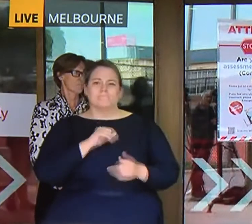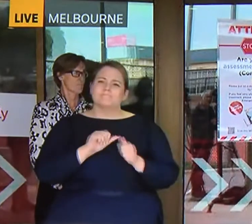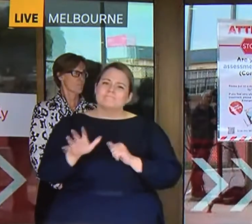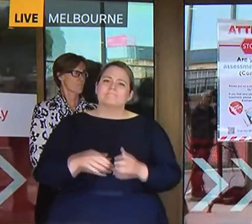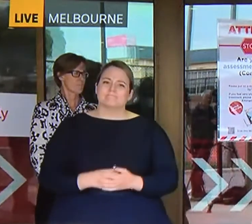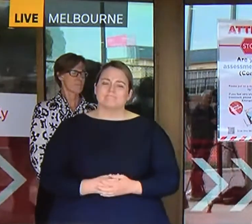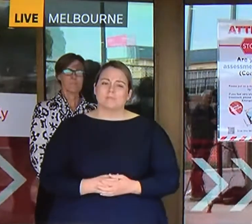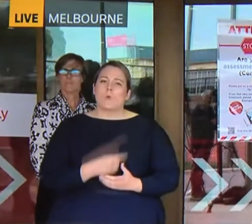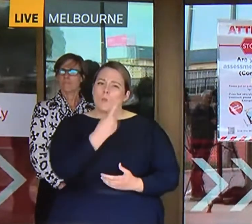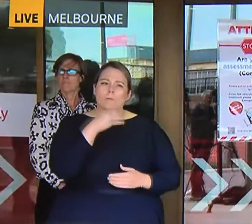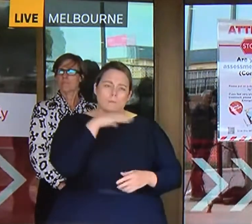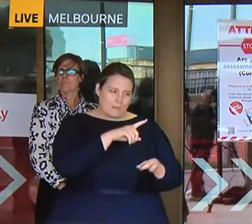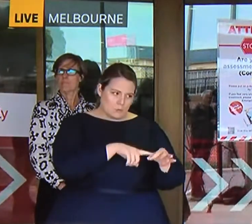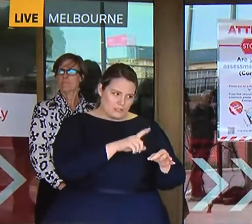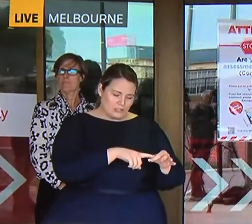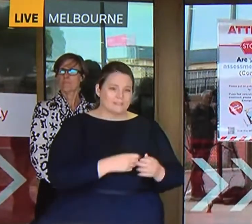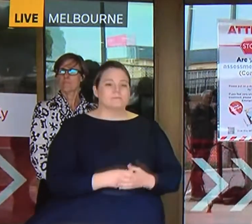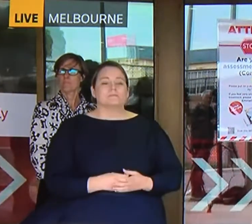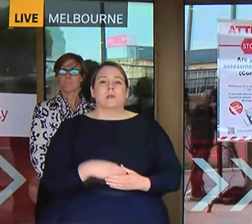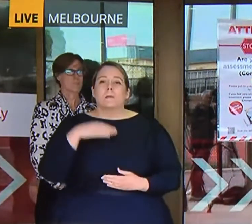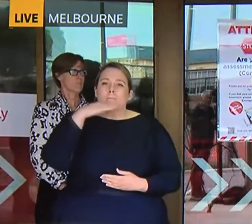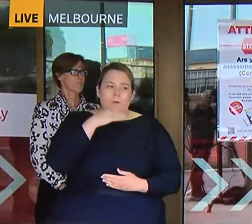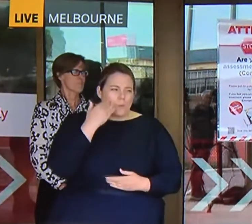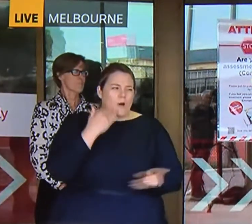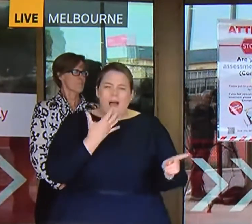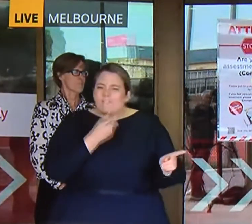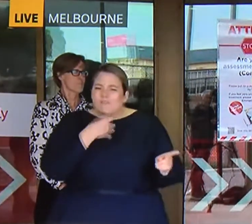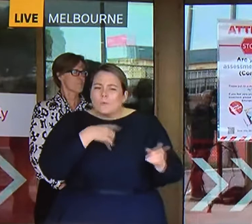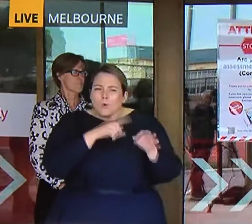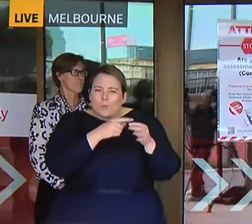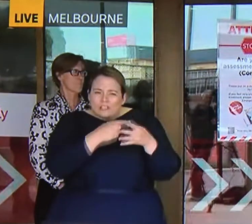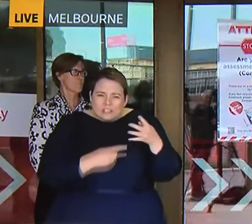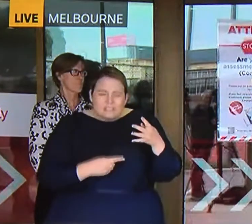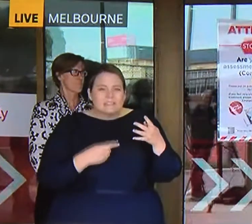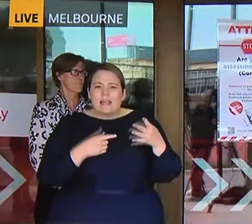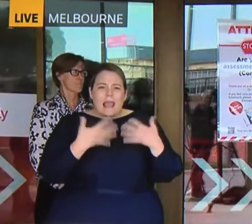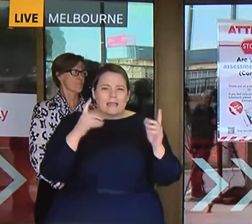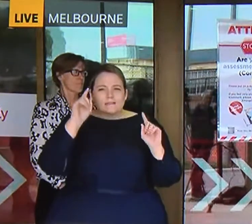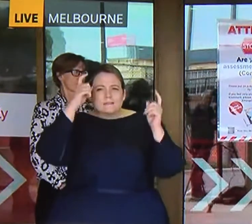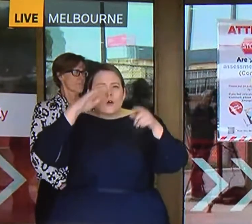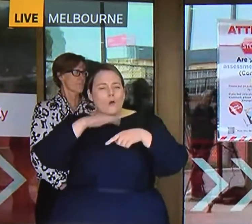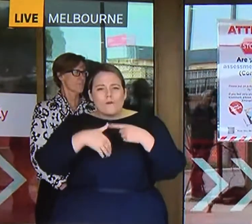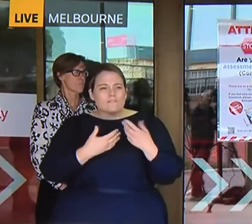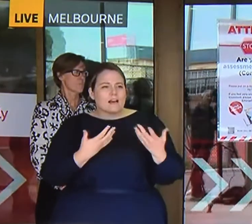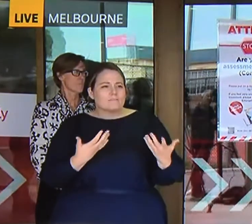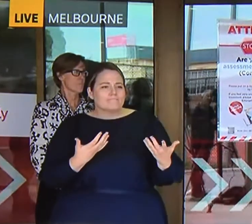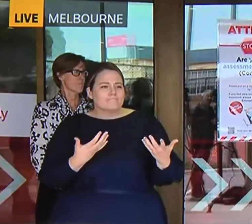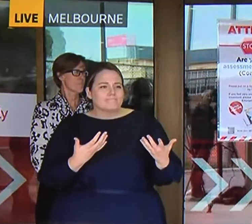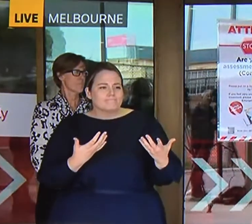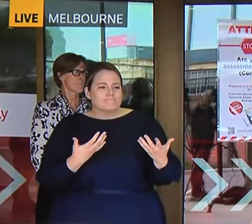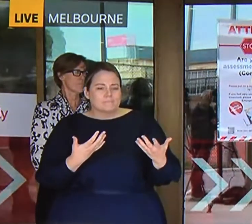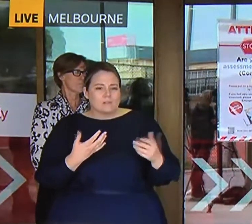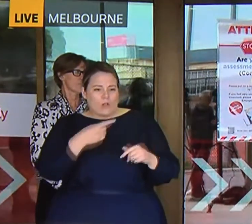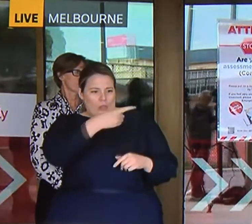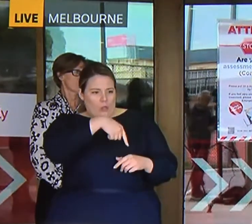Canberra. Yeah, we've got a few more to get through here. Just in terms of, are there any concerns around that these,